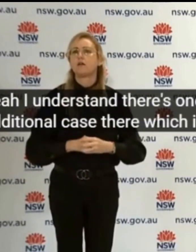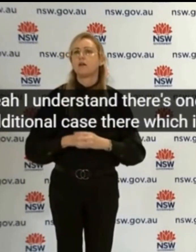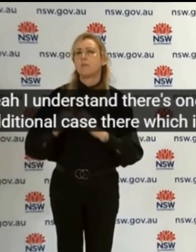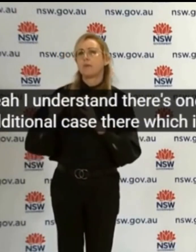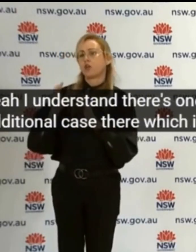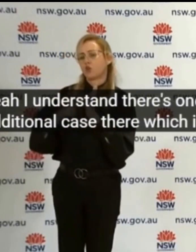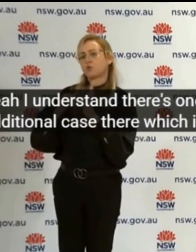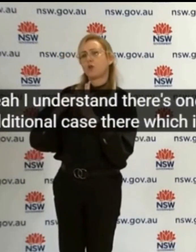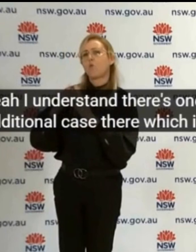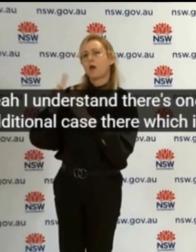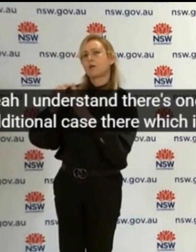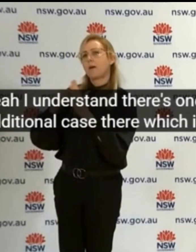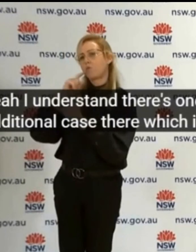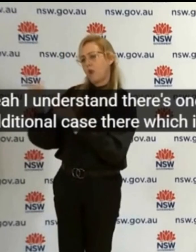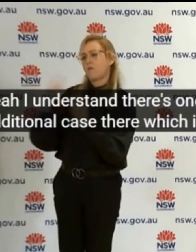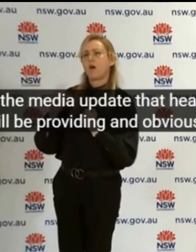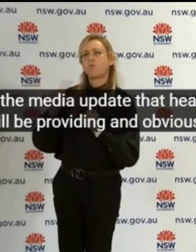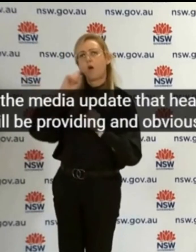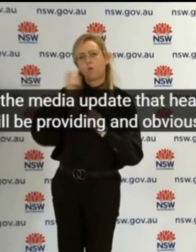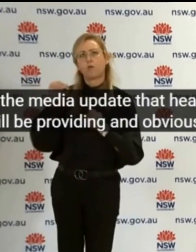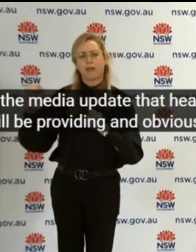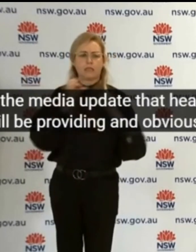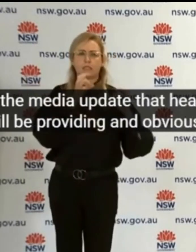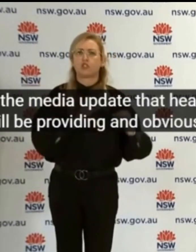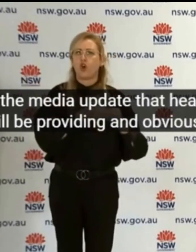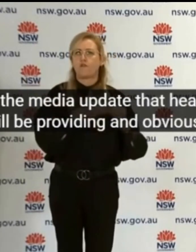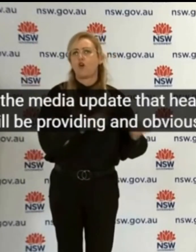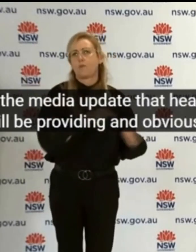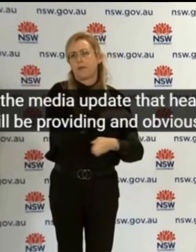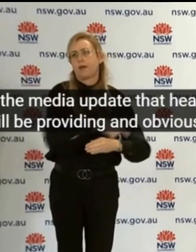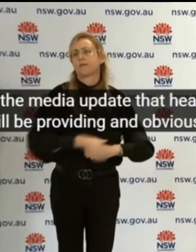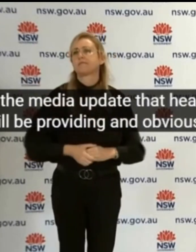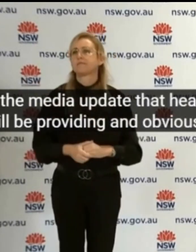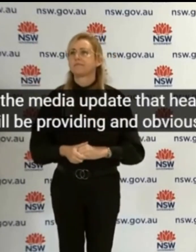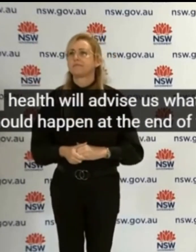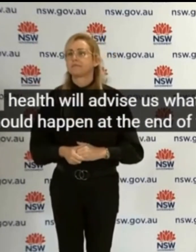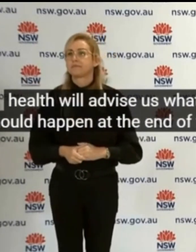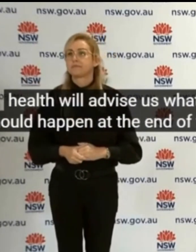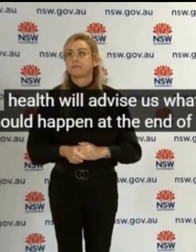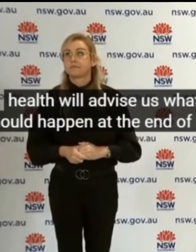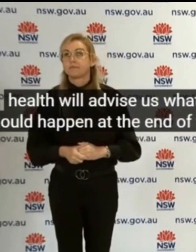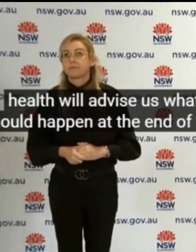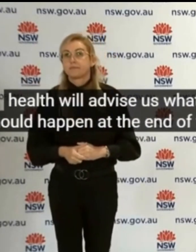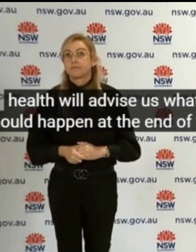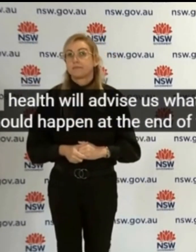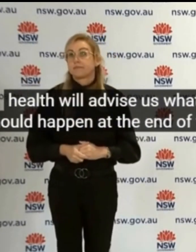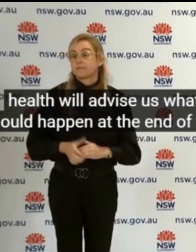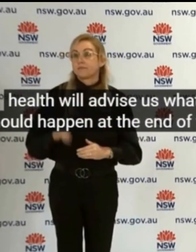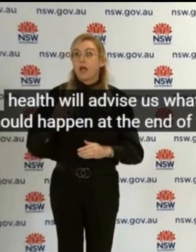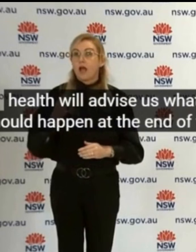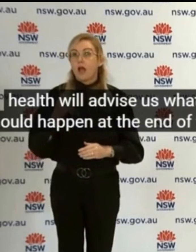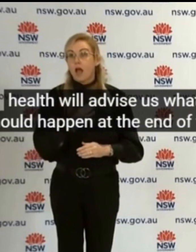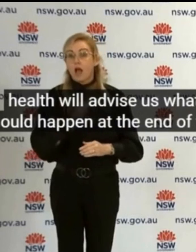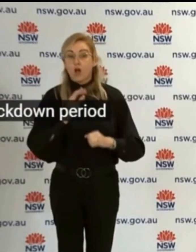that lockdown period. Premier, today's drop in cases, is that a sign, do you think, that the tide